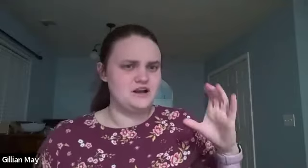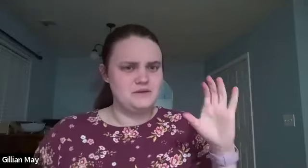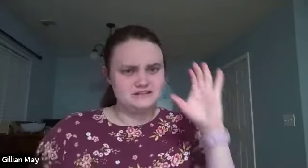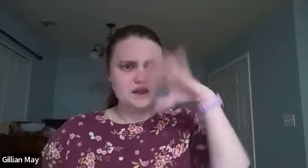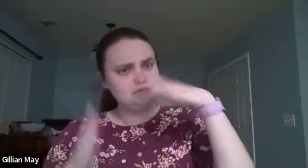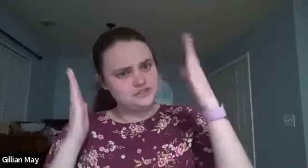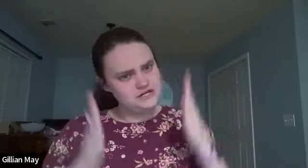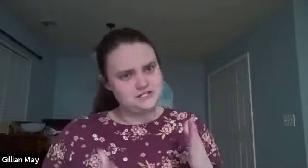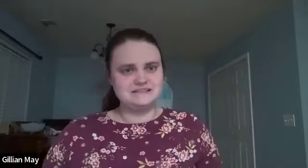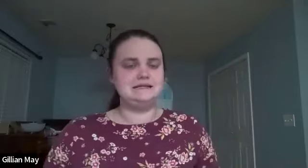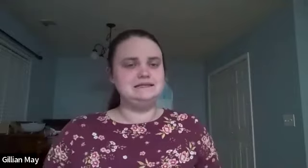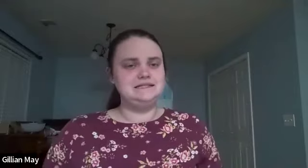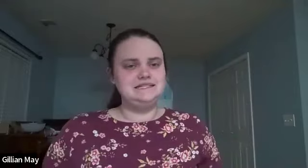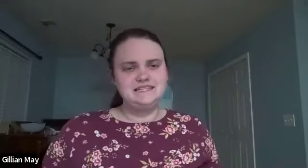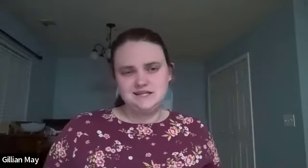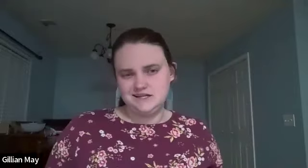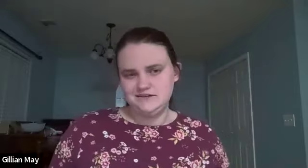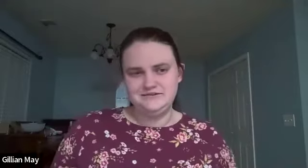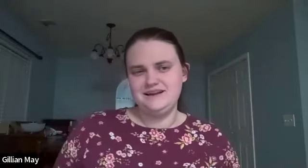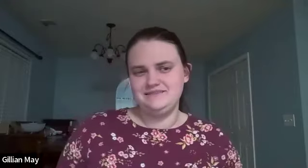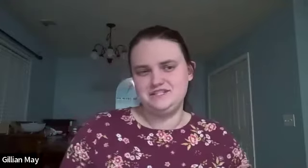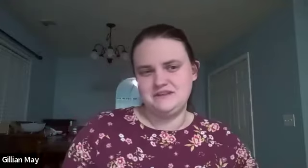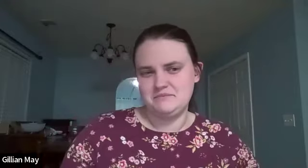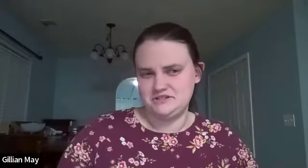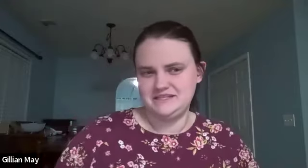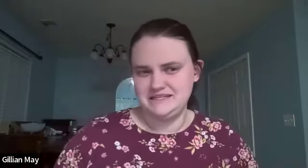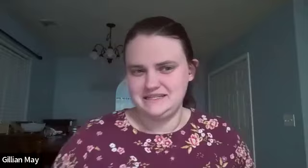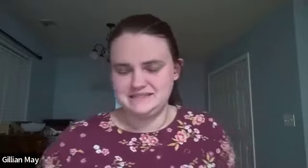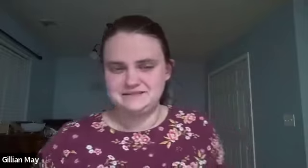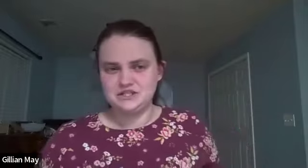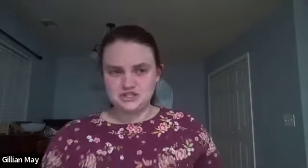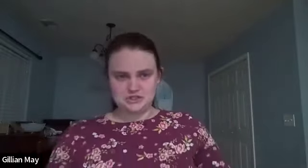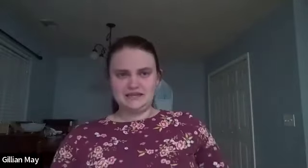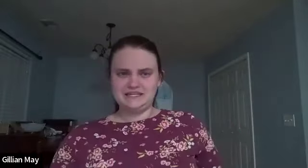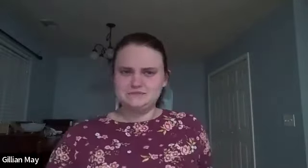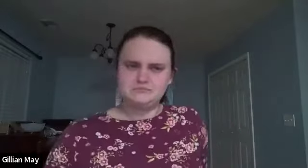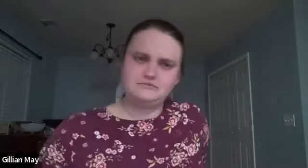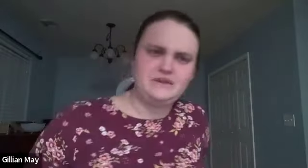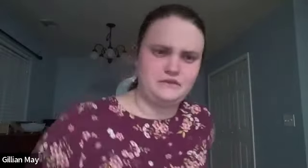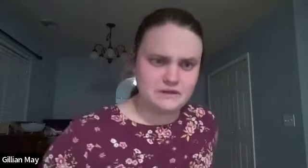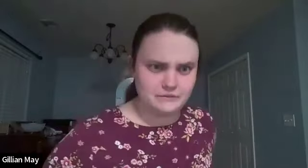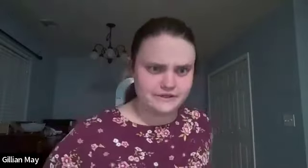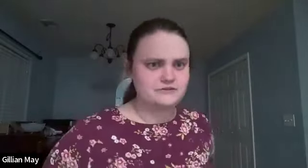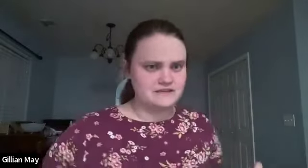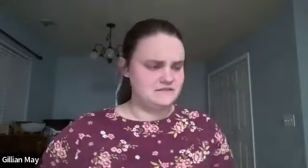talking about. It's like, oh, stranger. And I was like, no, not unless you think that person is concerned. Like it's like they're really weird or things like